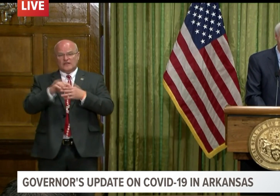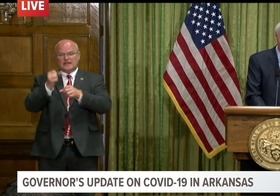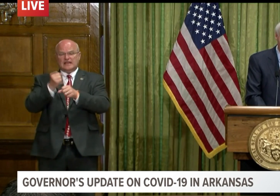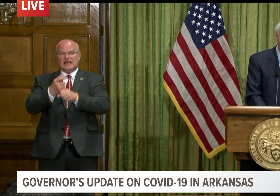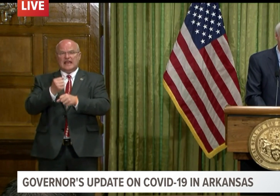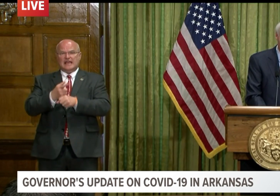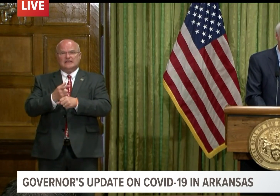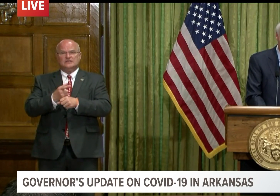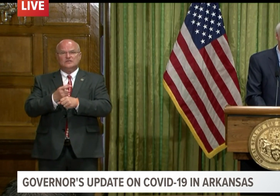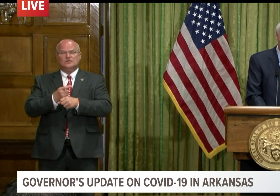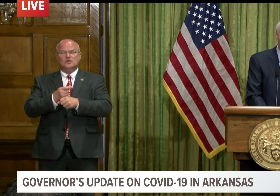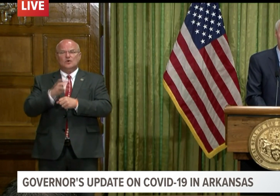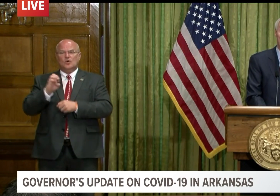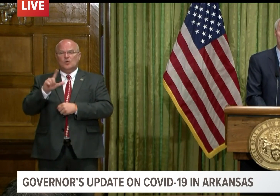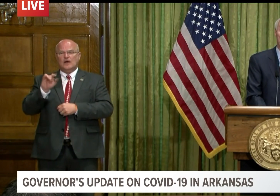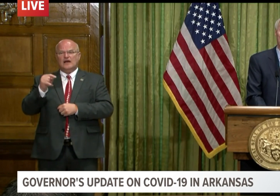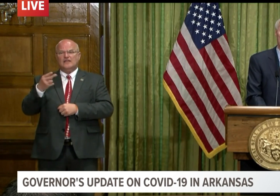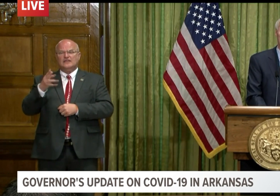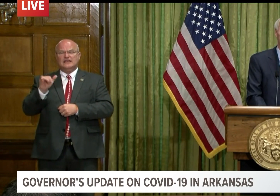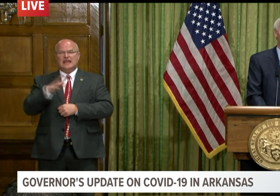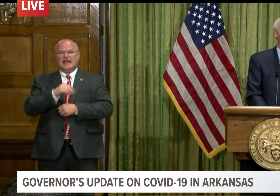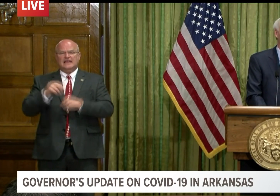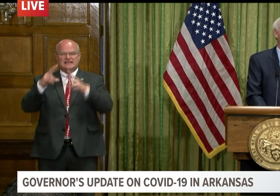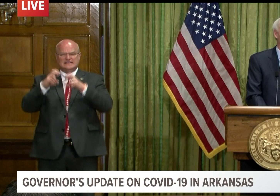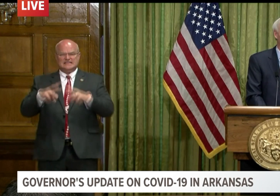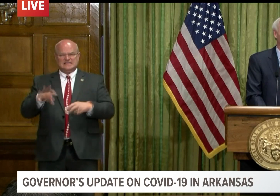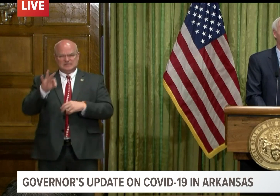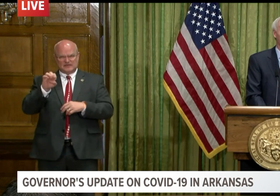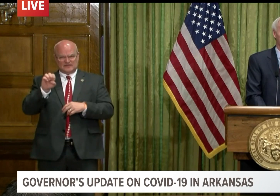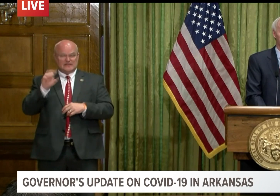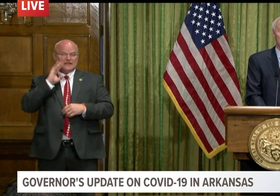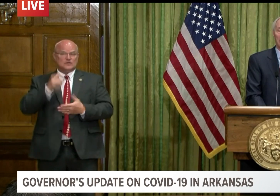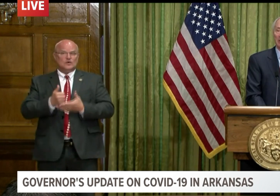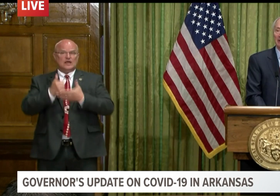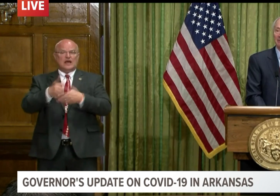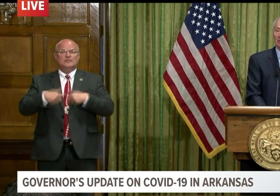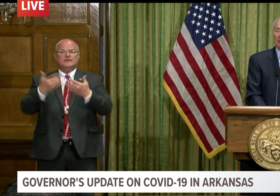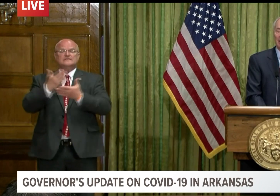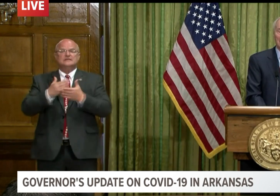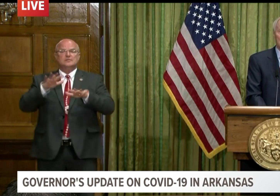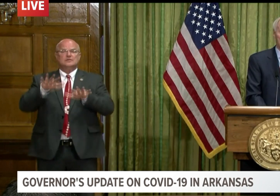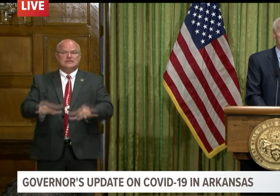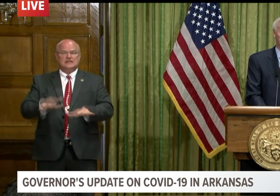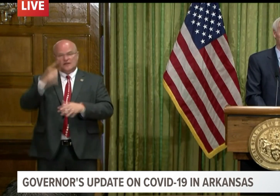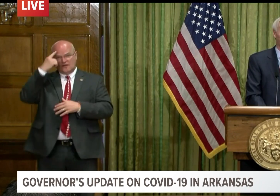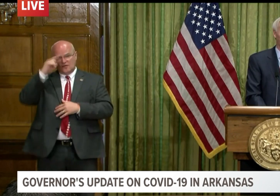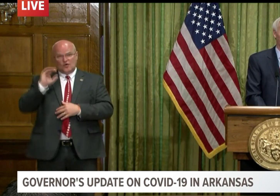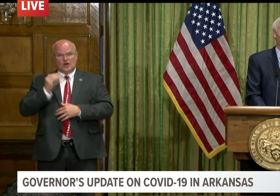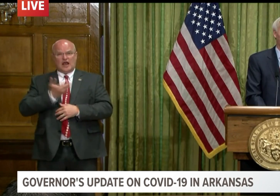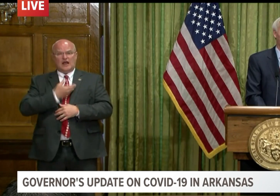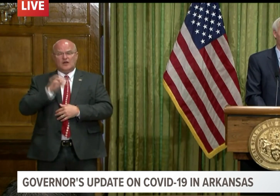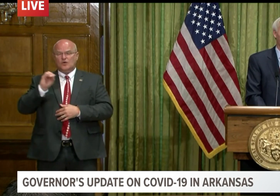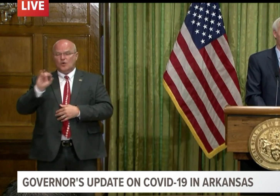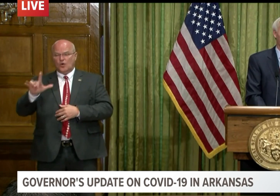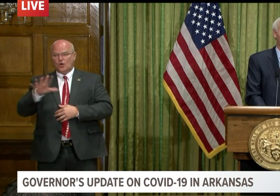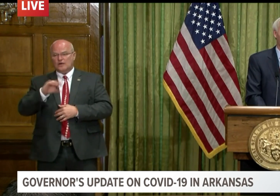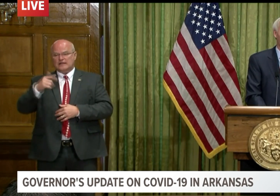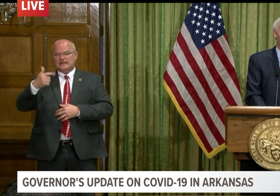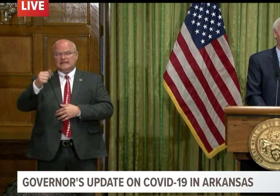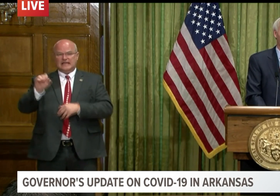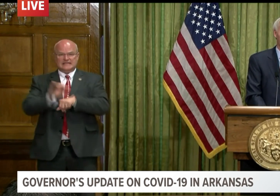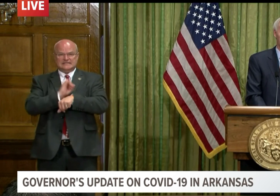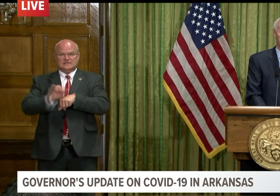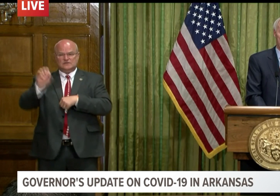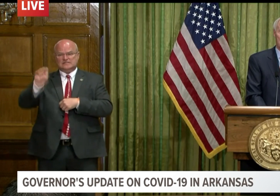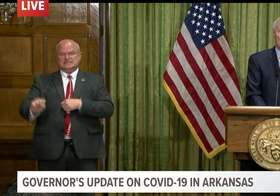annual well fee and the production assessment fees. This will help give some relief to our oil and gas industry in